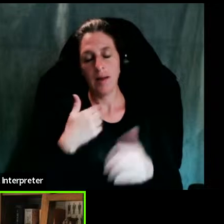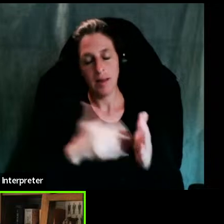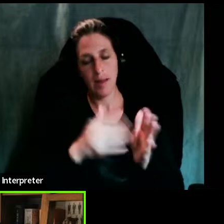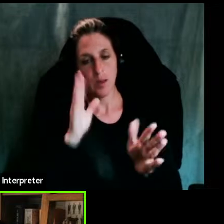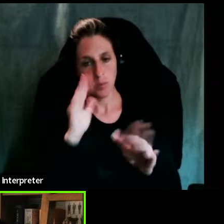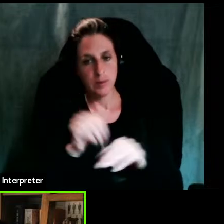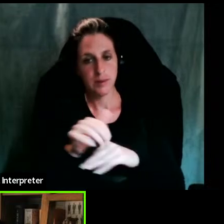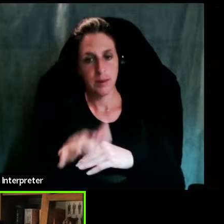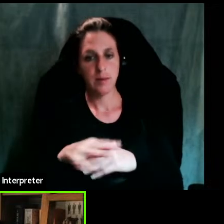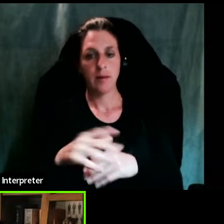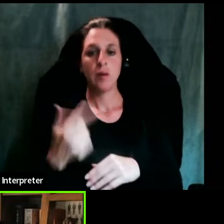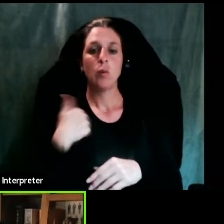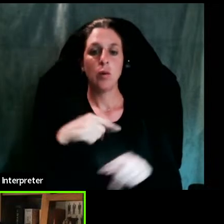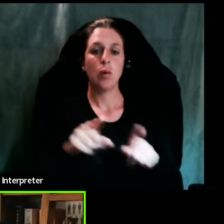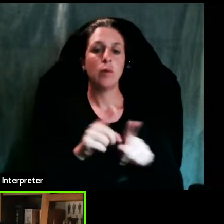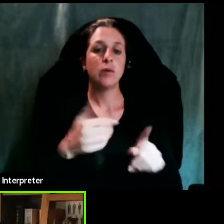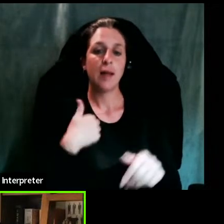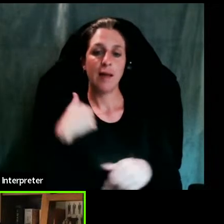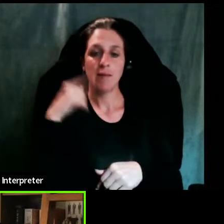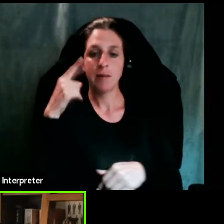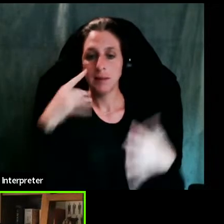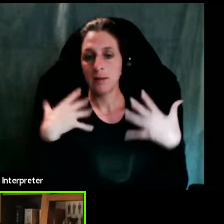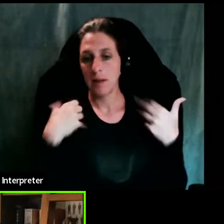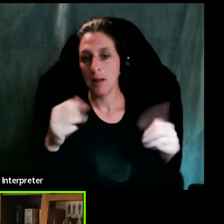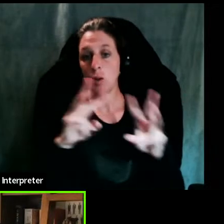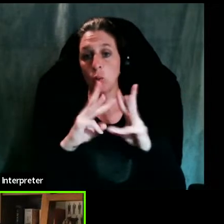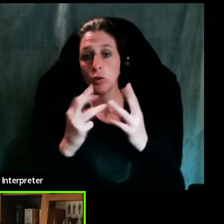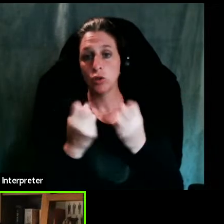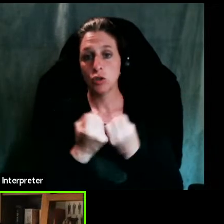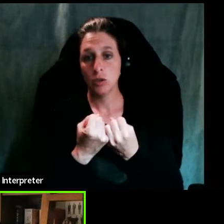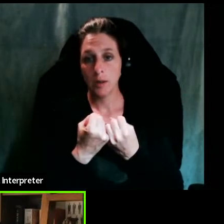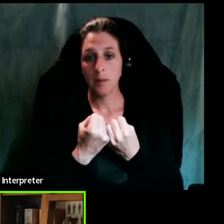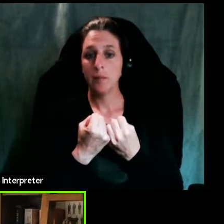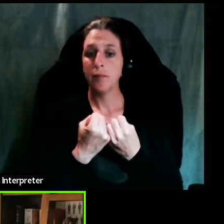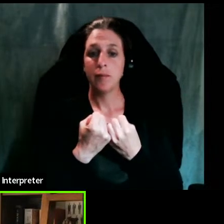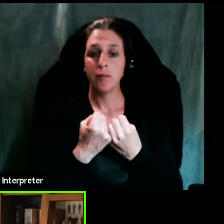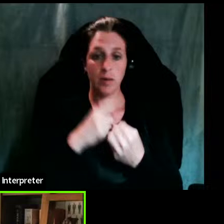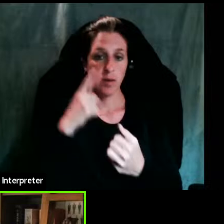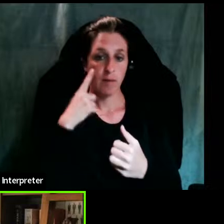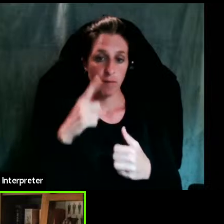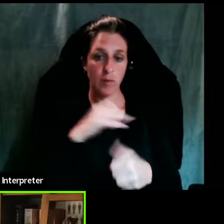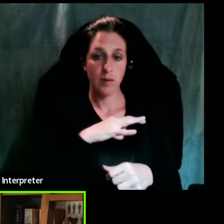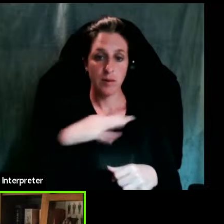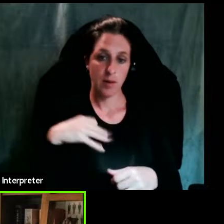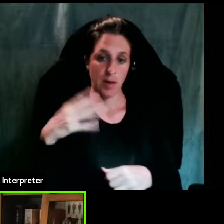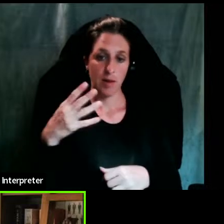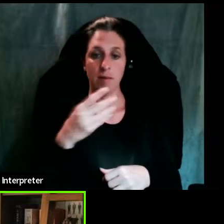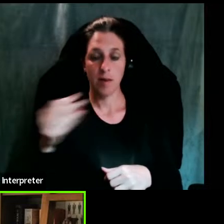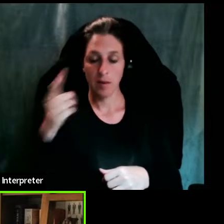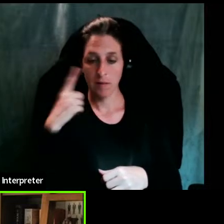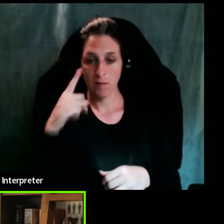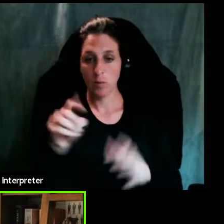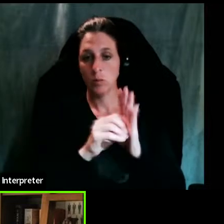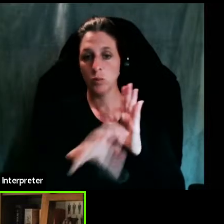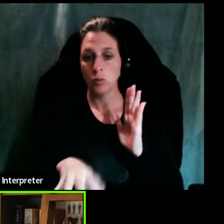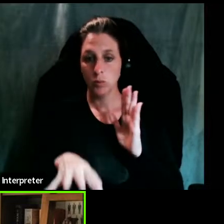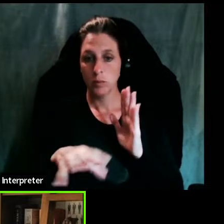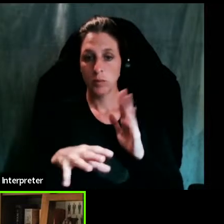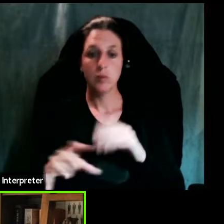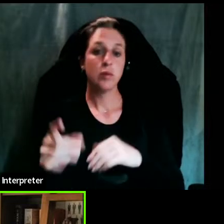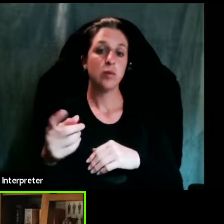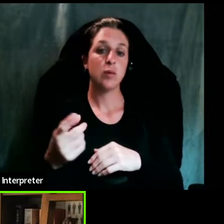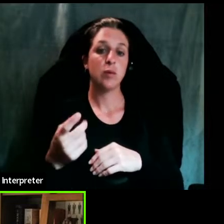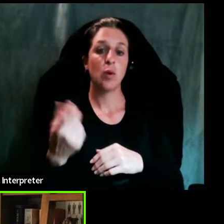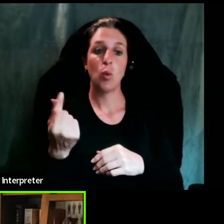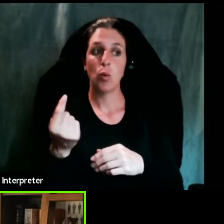We also had mental health workshops for the staff as well as our students. What came out